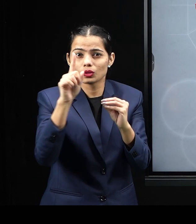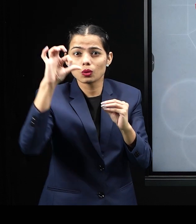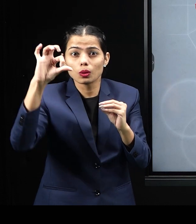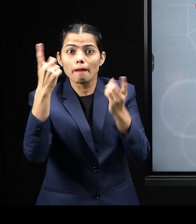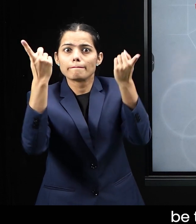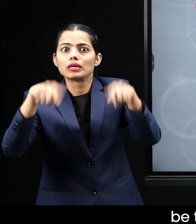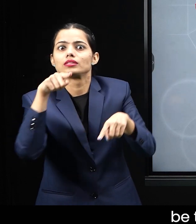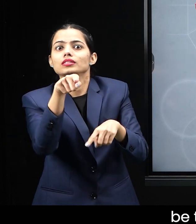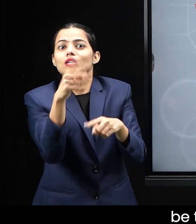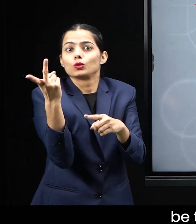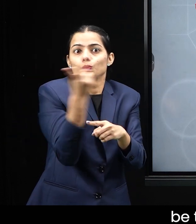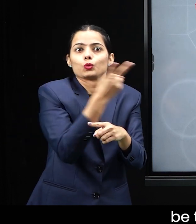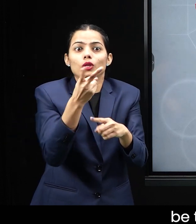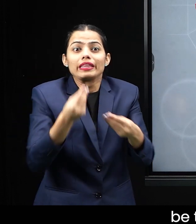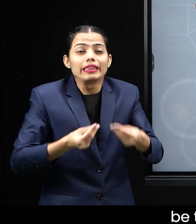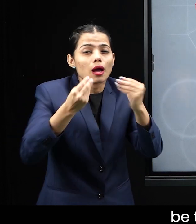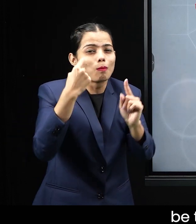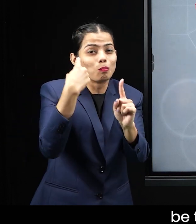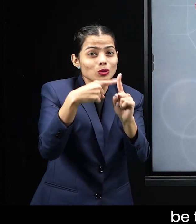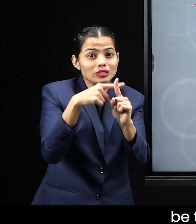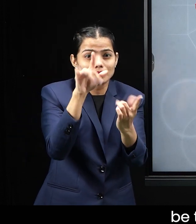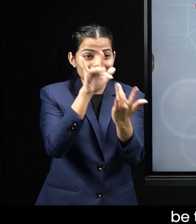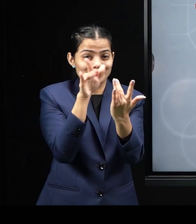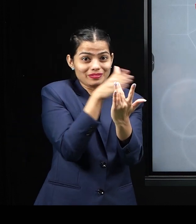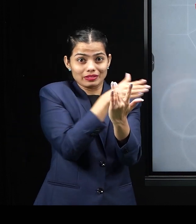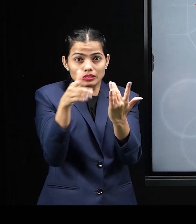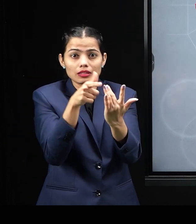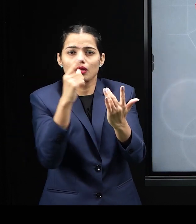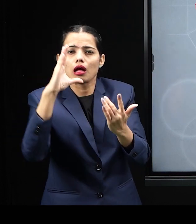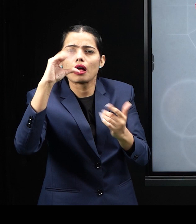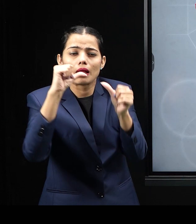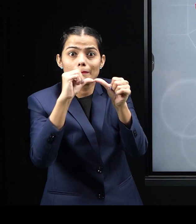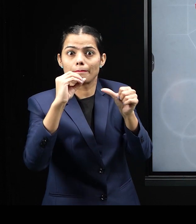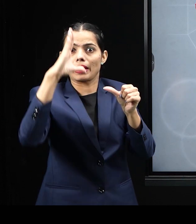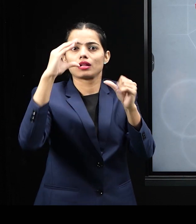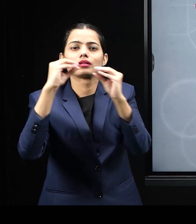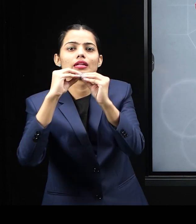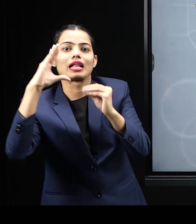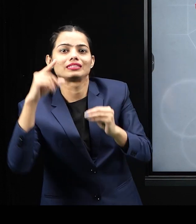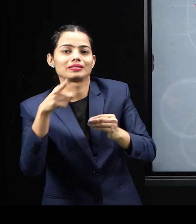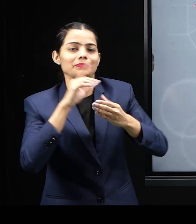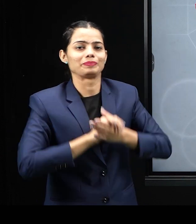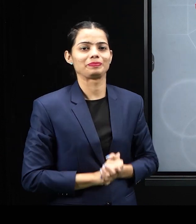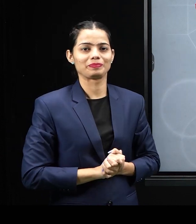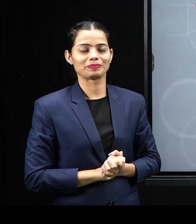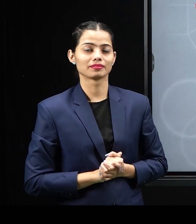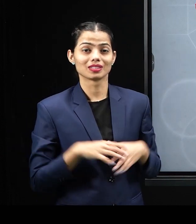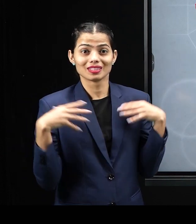119 be the two given positive integers such that A greater than B.